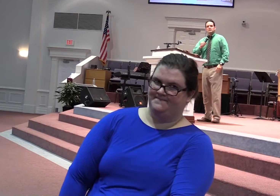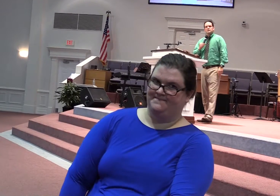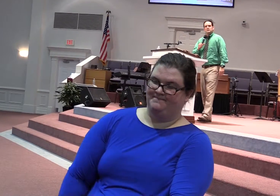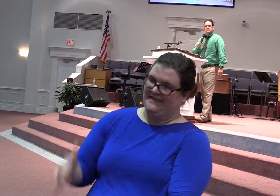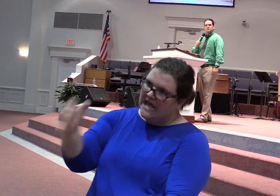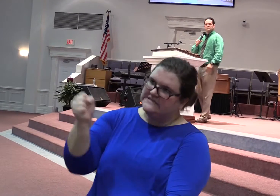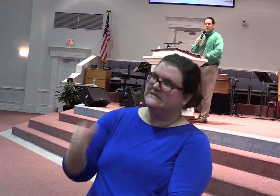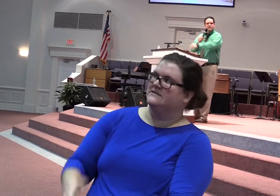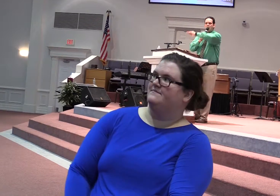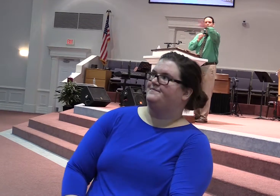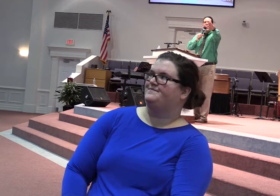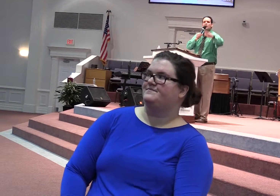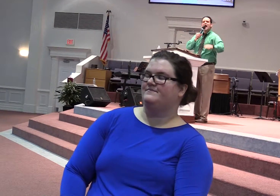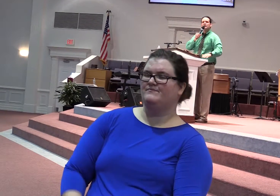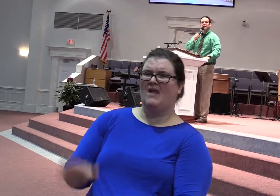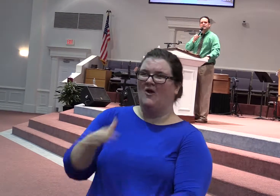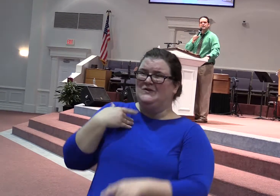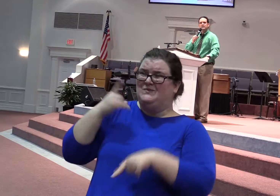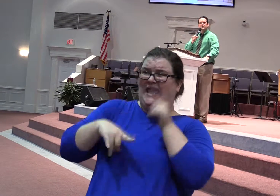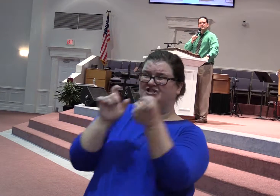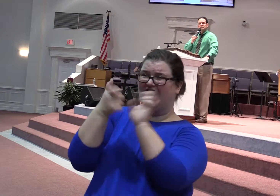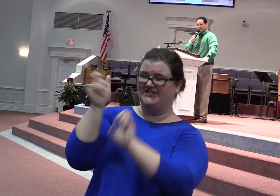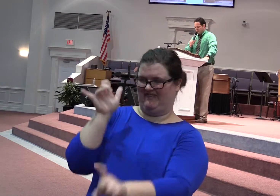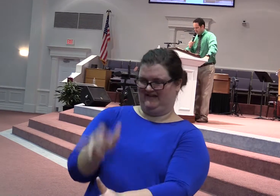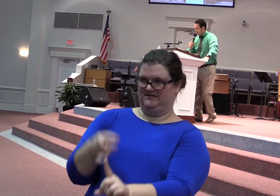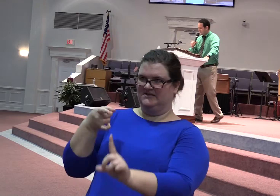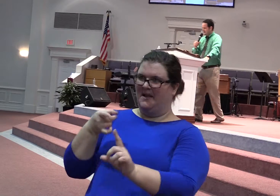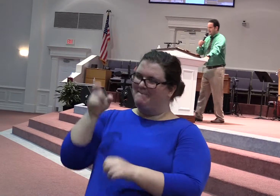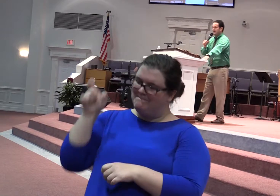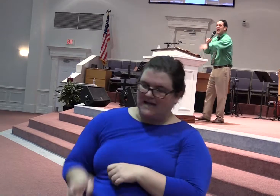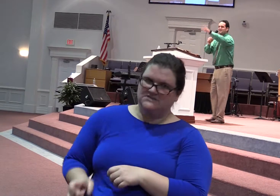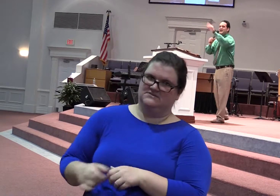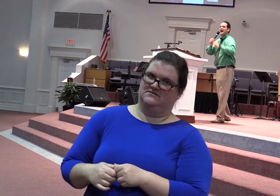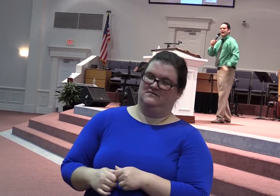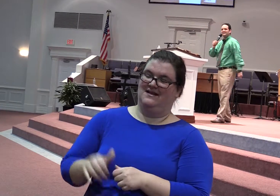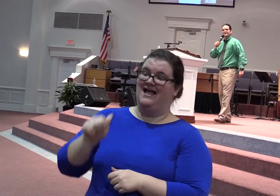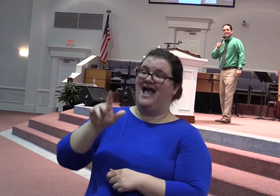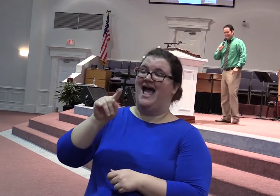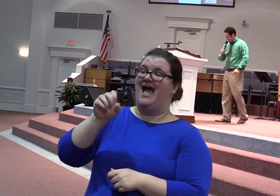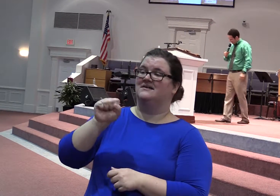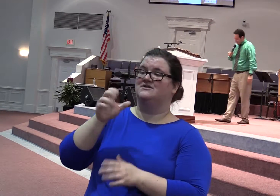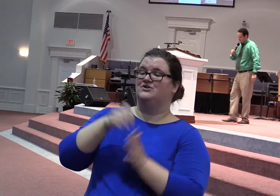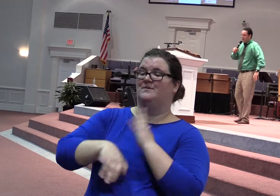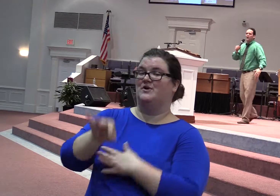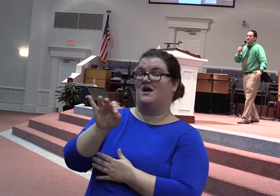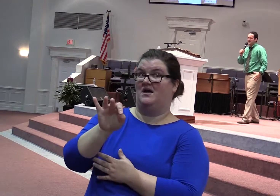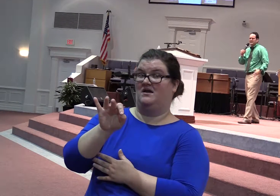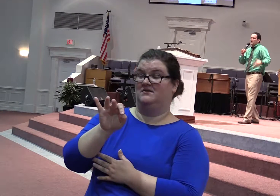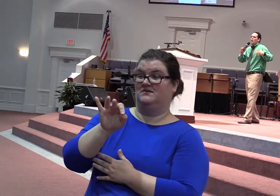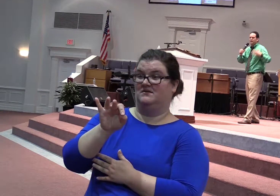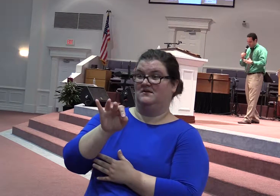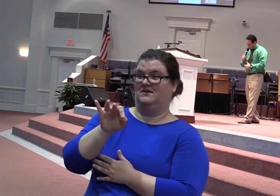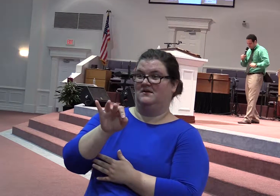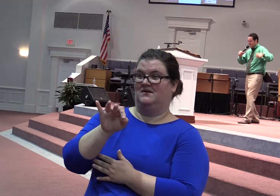Yes. There's no way around. That's right. In Acts 9, Paul,